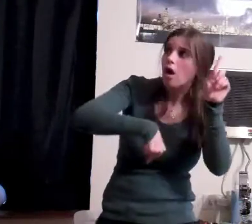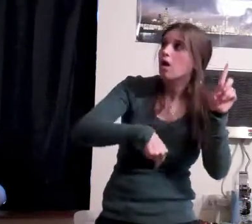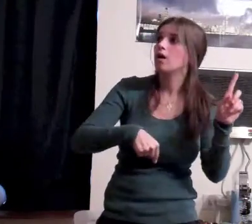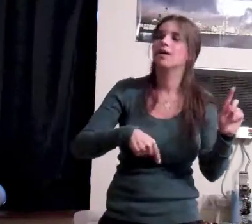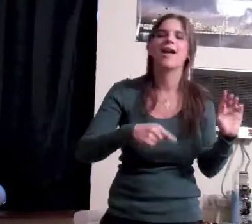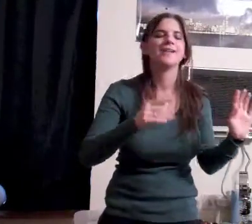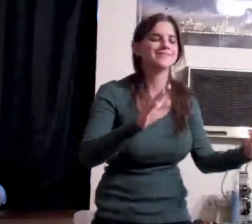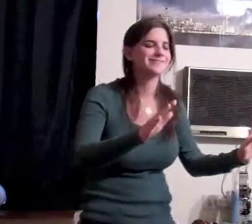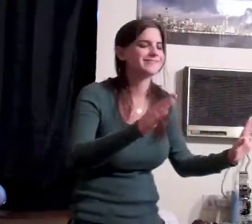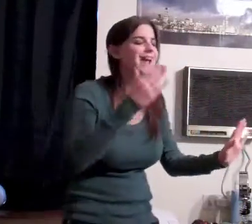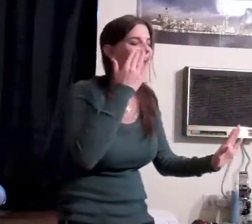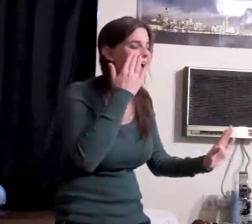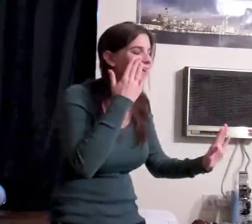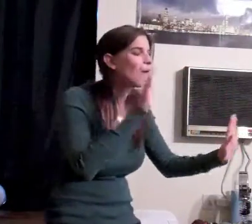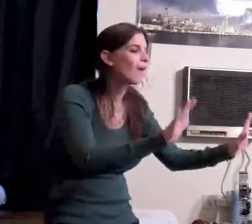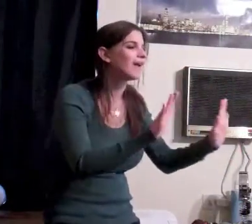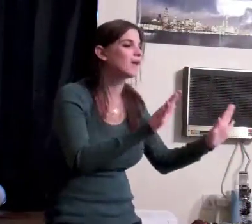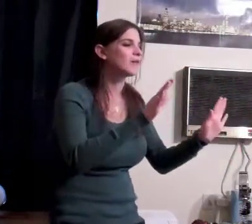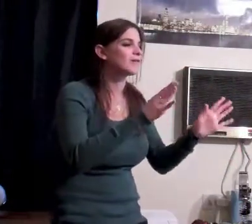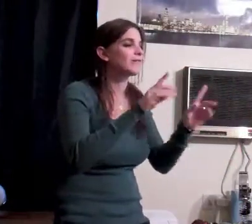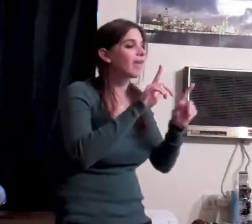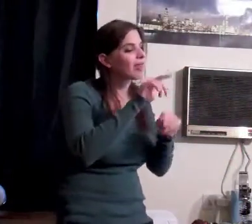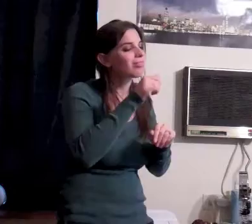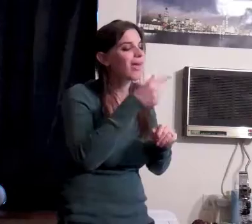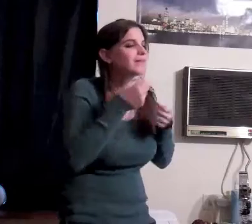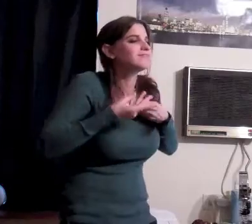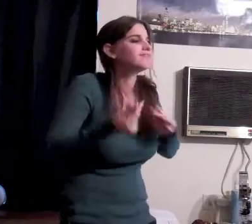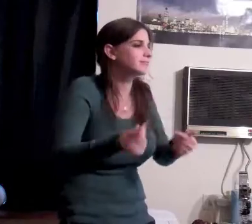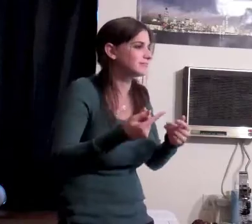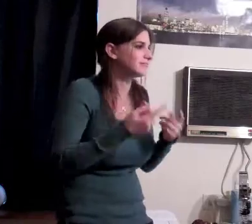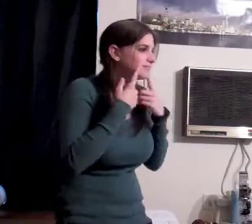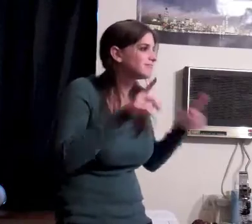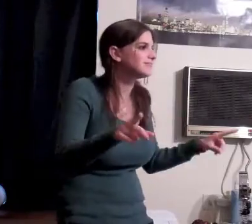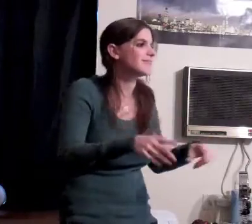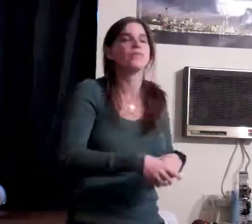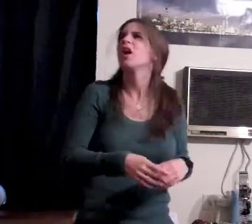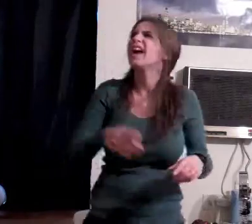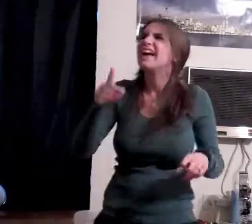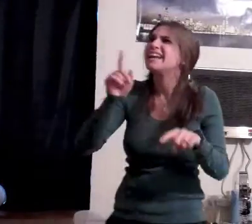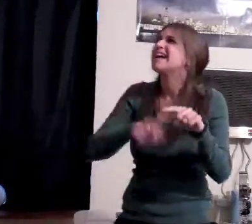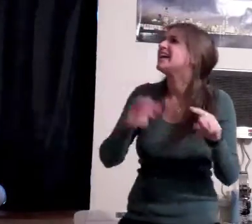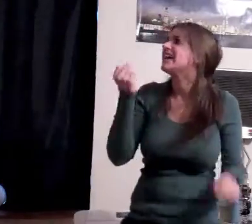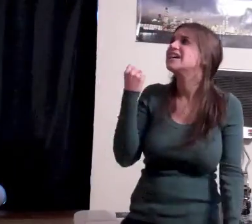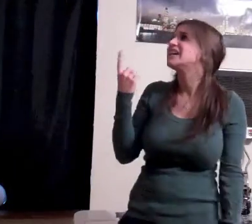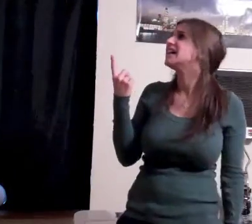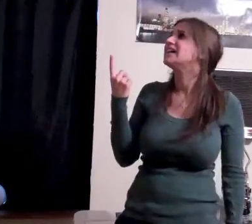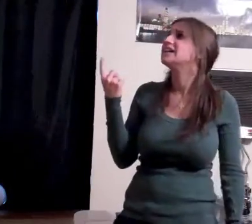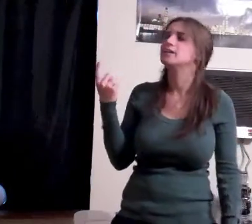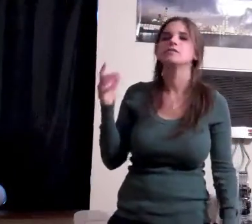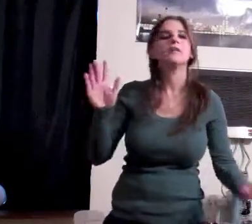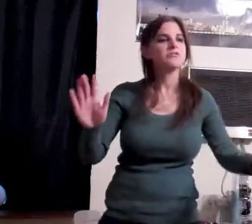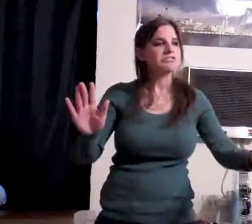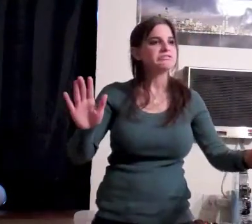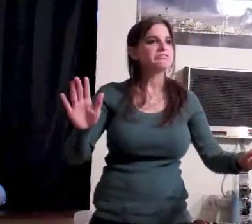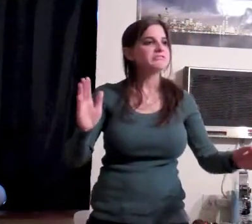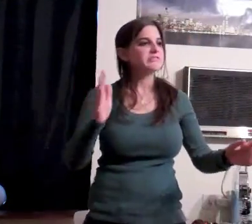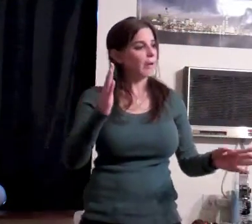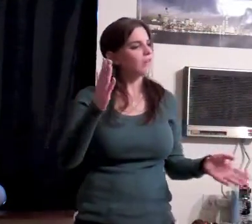legs, I'm probably the legs get worked out. And she goes, but I just can't understand it. So I go, why don't we go on the internet, and maybe we can see, on